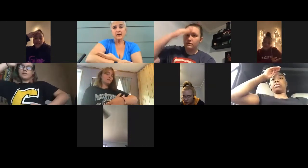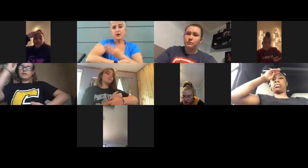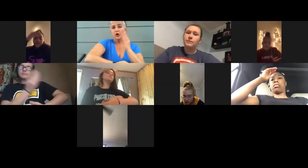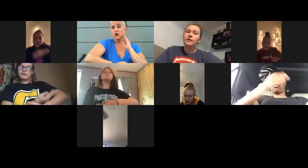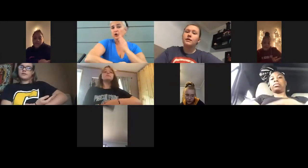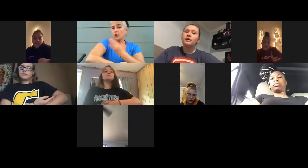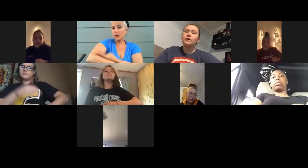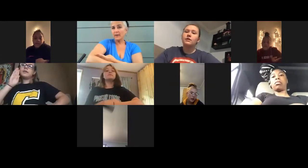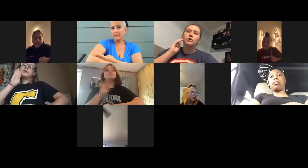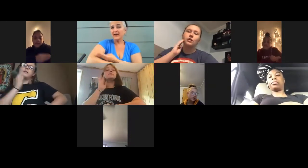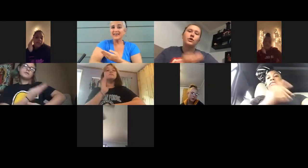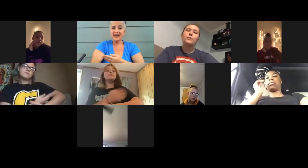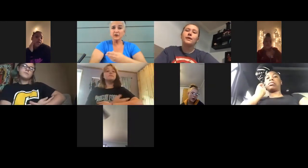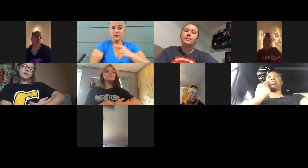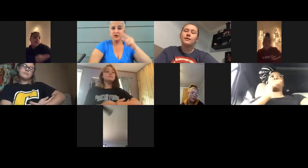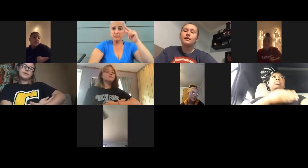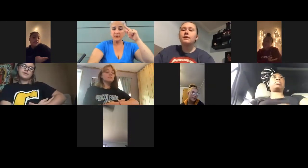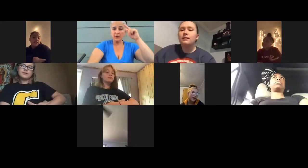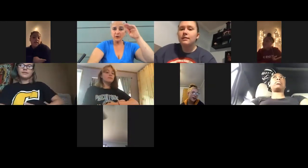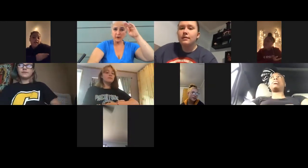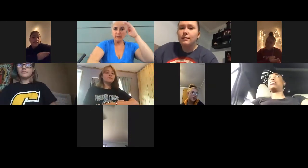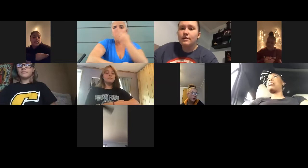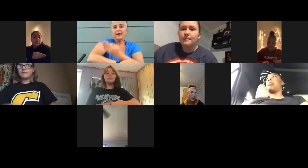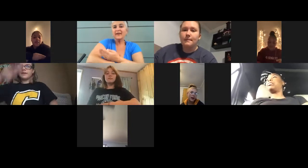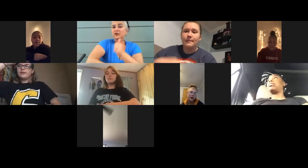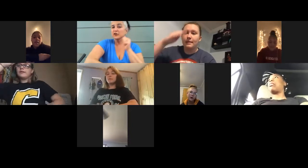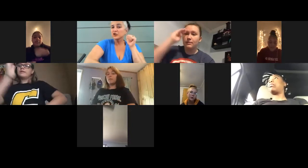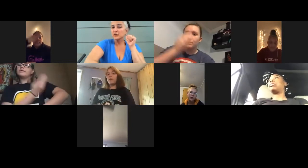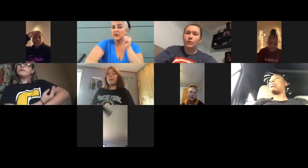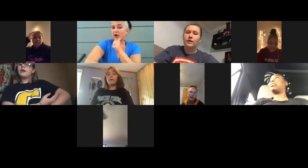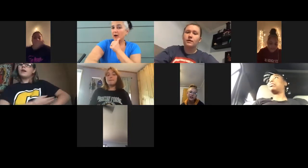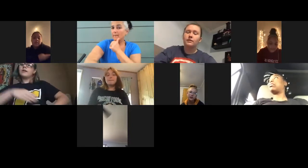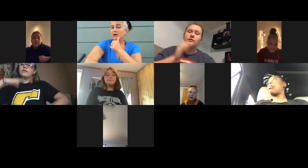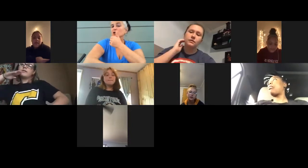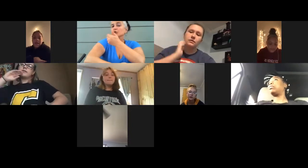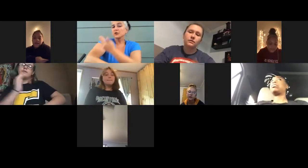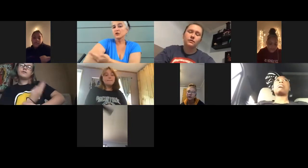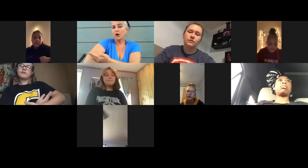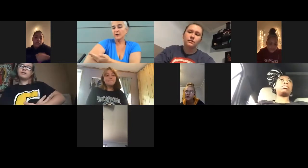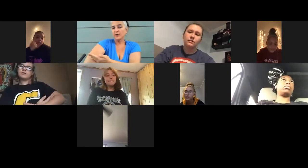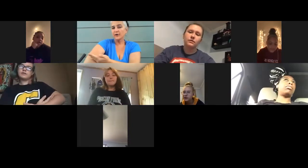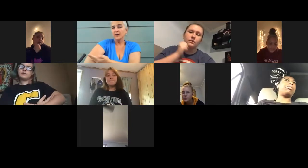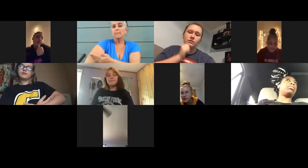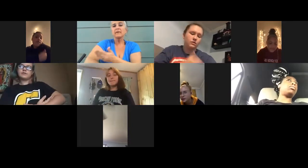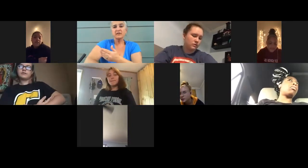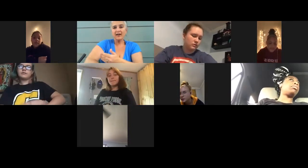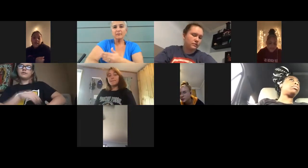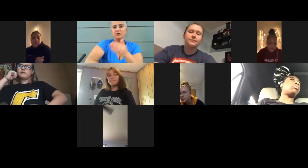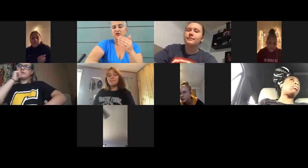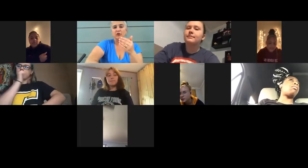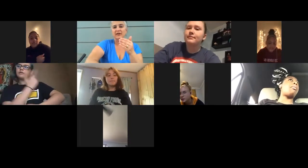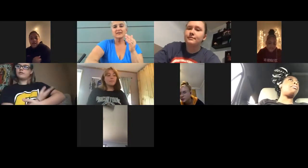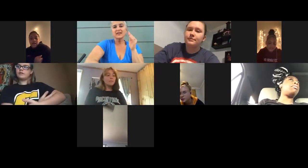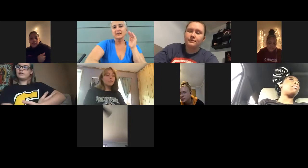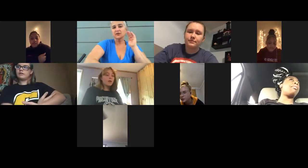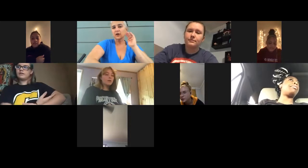baby, girl baby. Again, you could just, go to boy and then you could do the thumb to the daughter. But a lot of